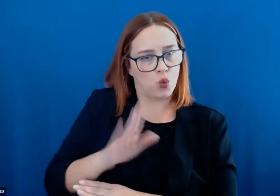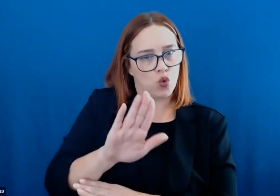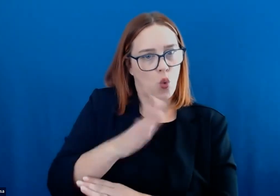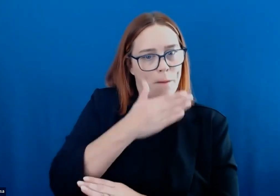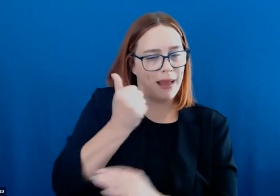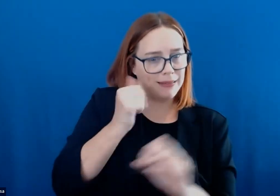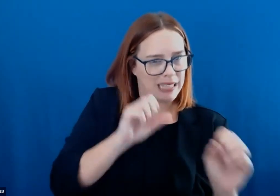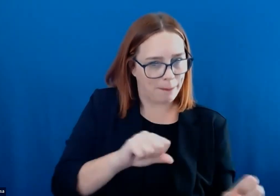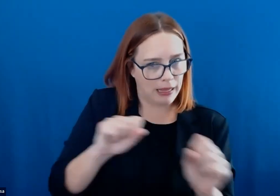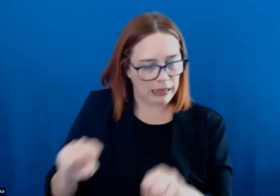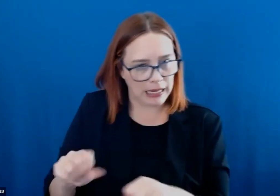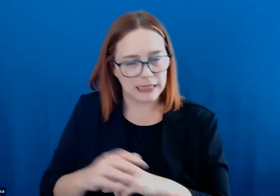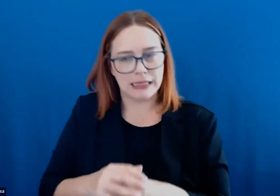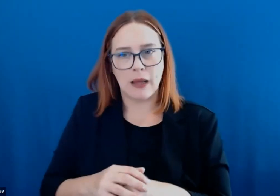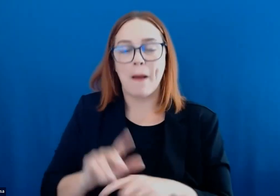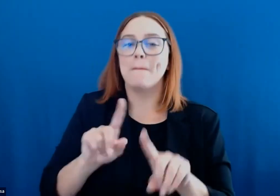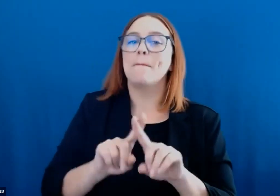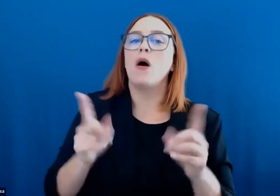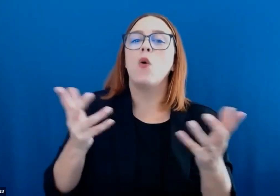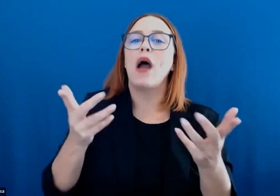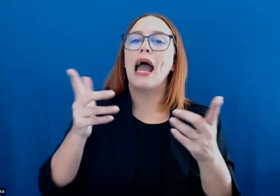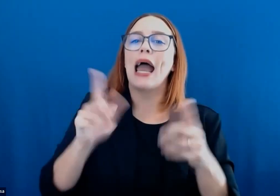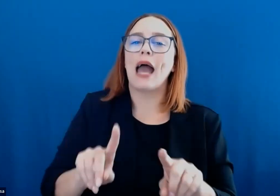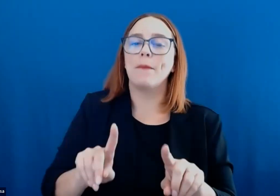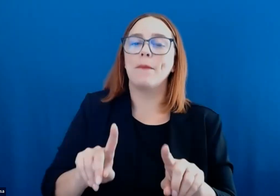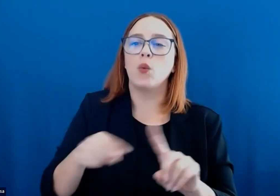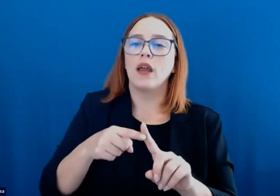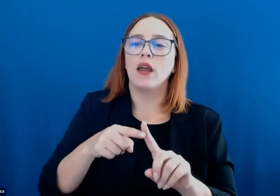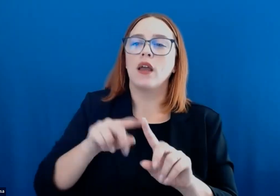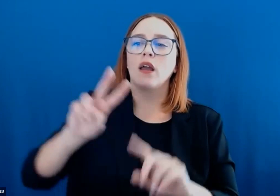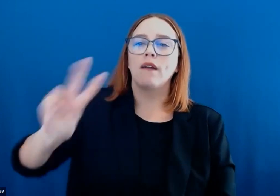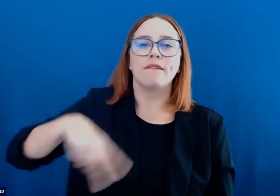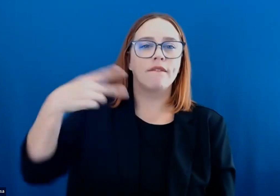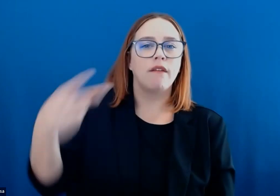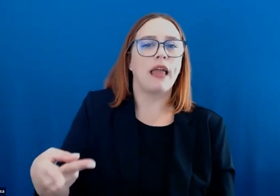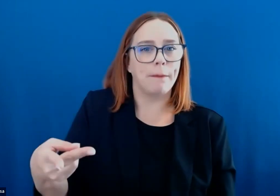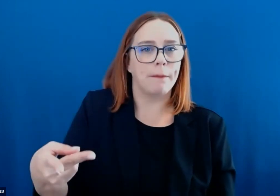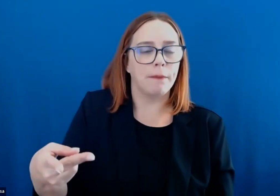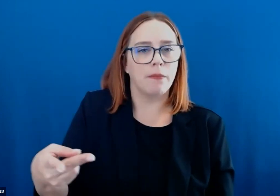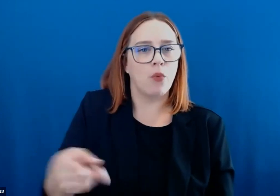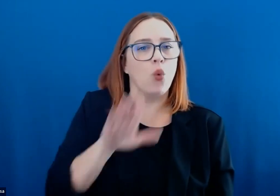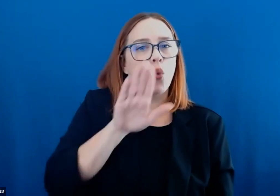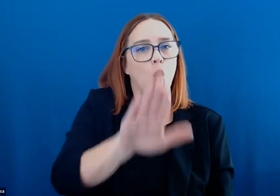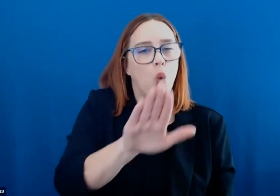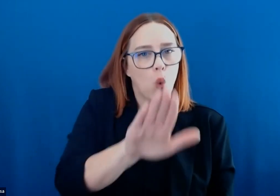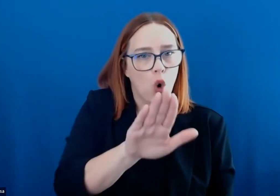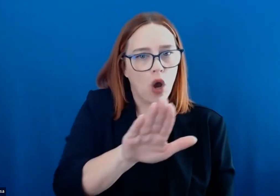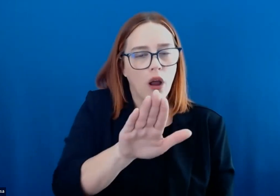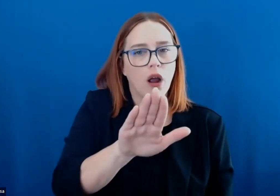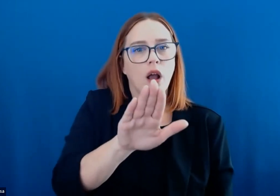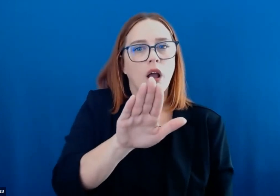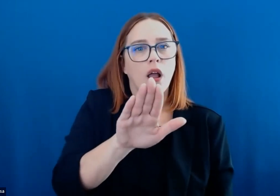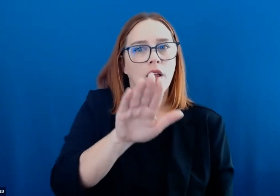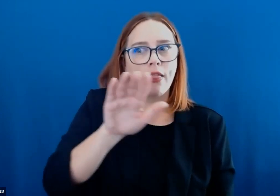what happens when it's you? What happens when you're the one who needs to do